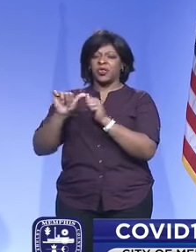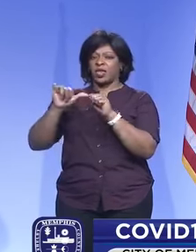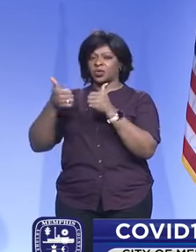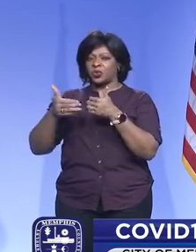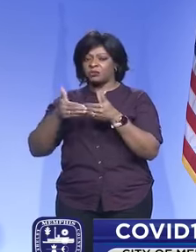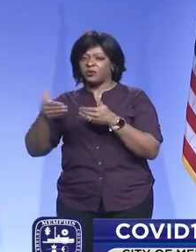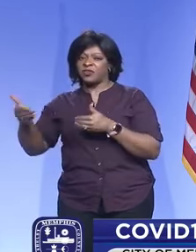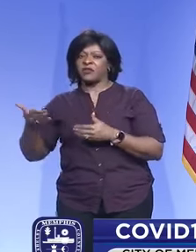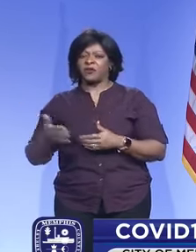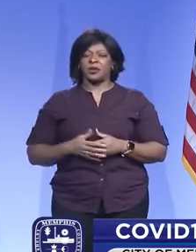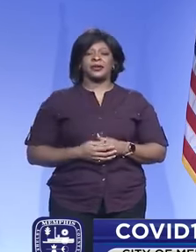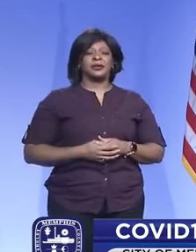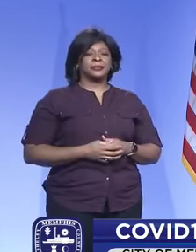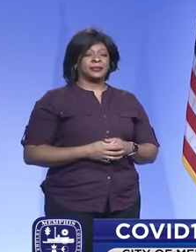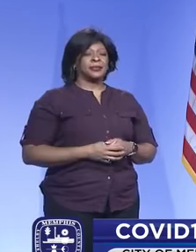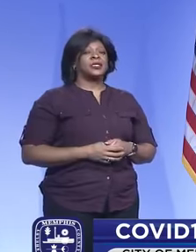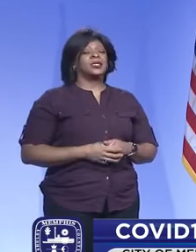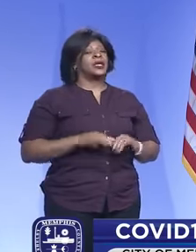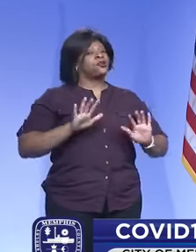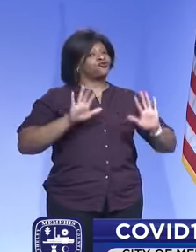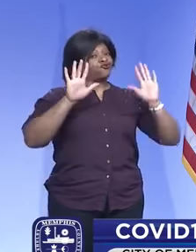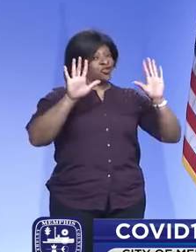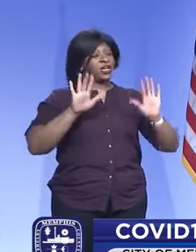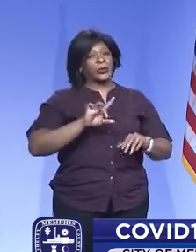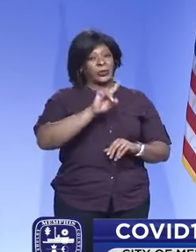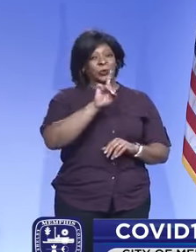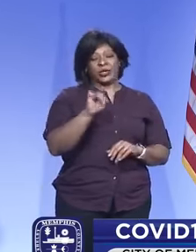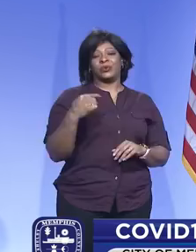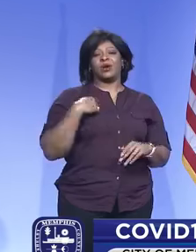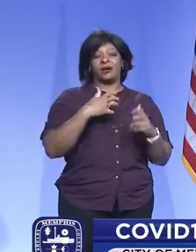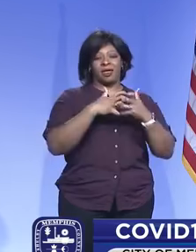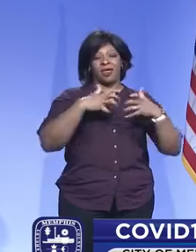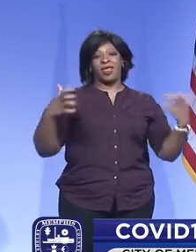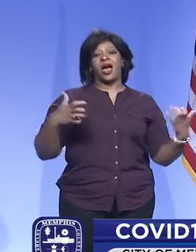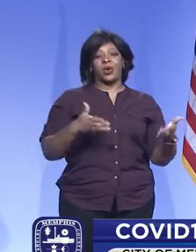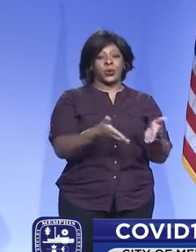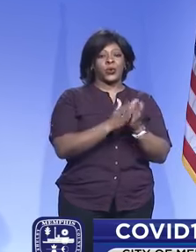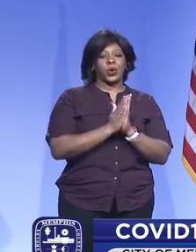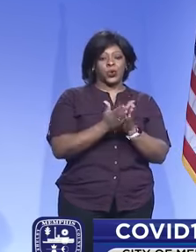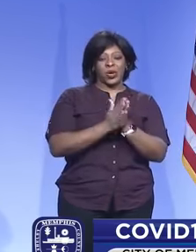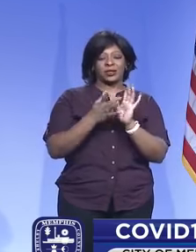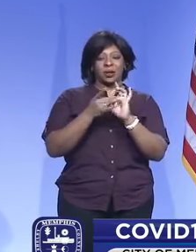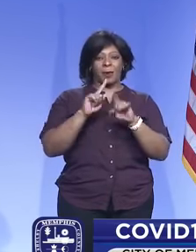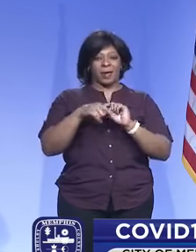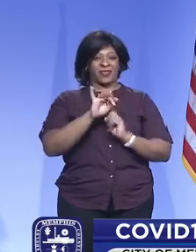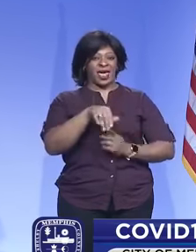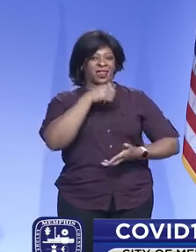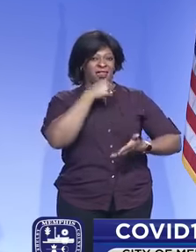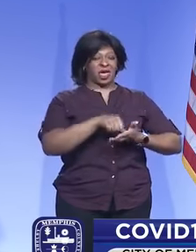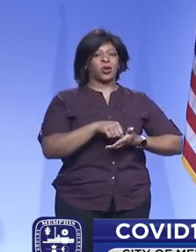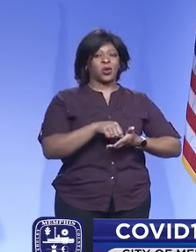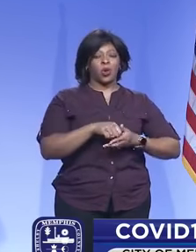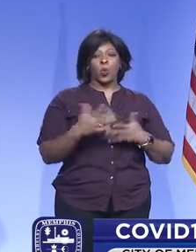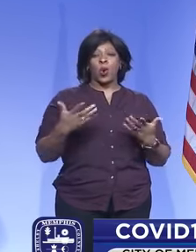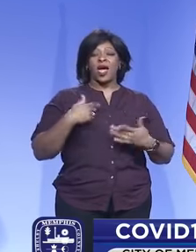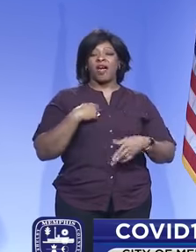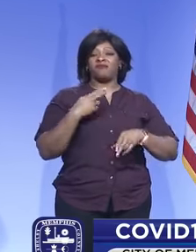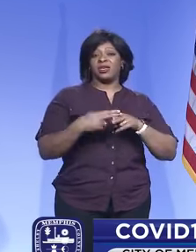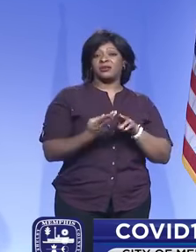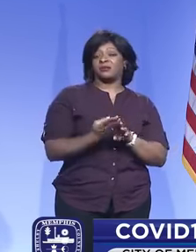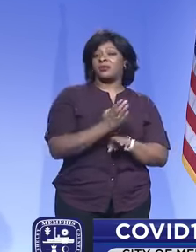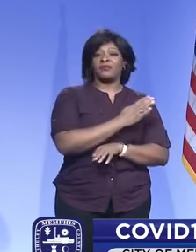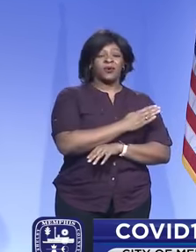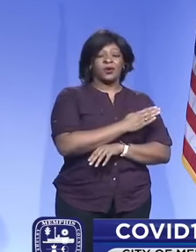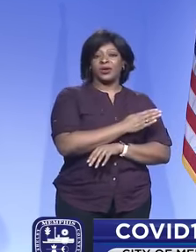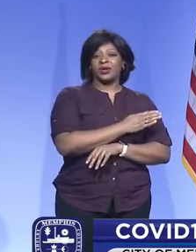Thank you. Thank you. That's a great question. We've had a lot of requests to comment on the letter. What I've said is that